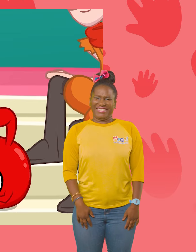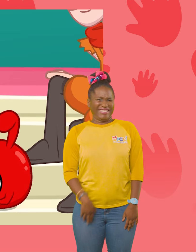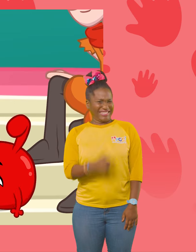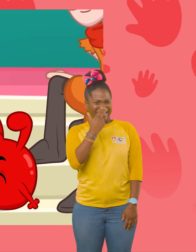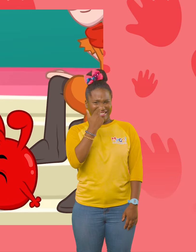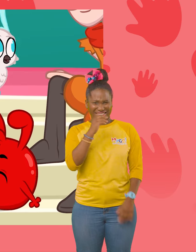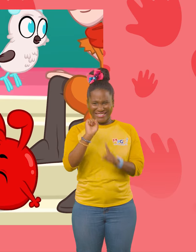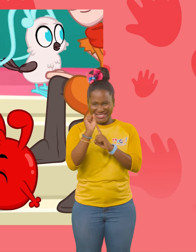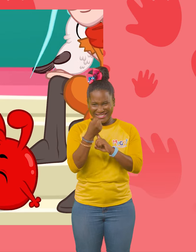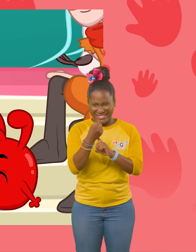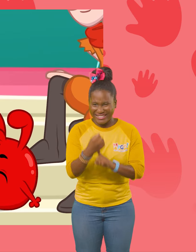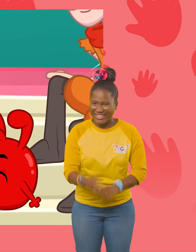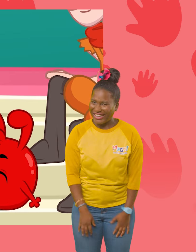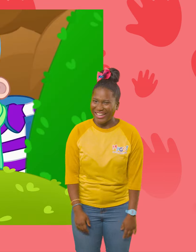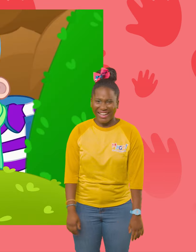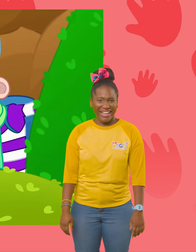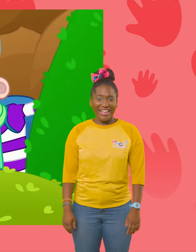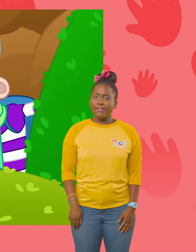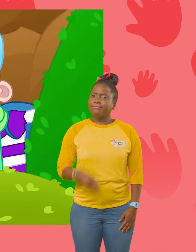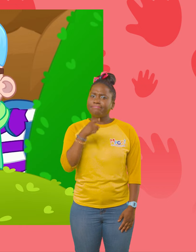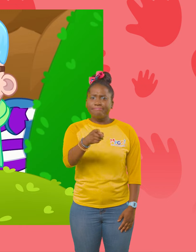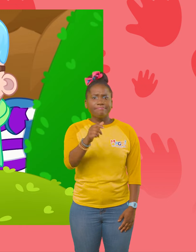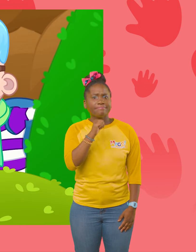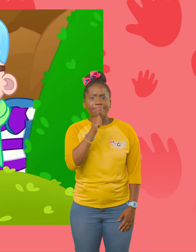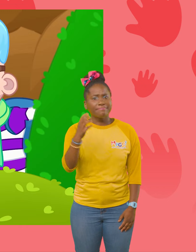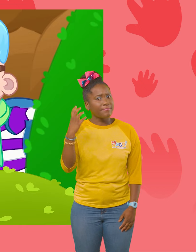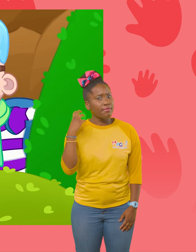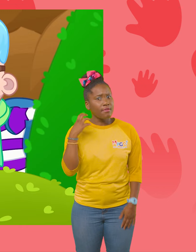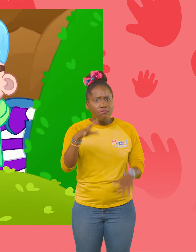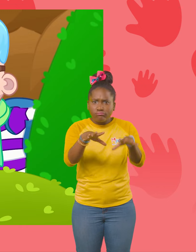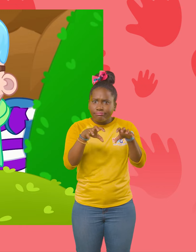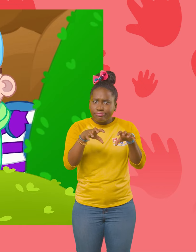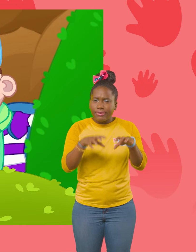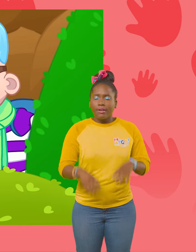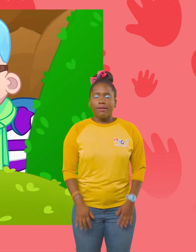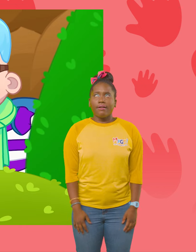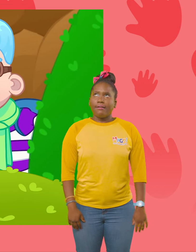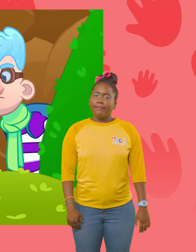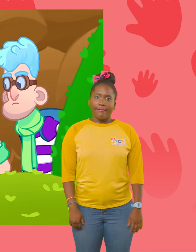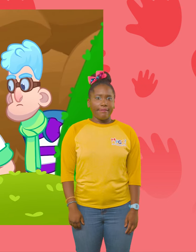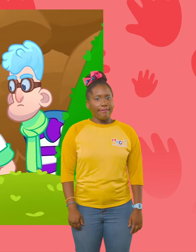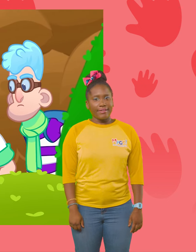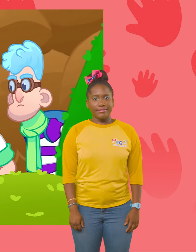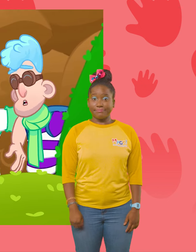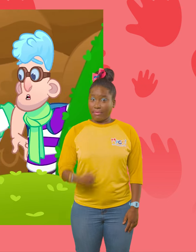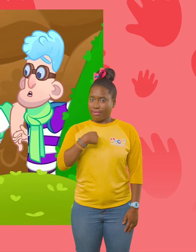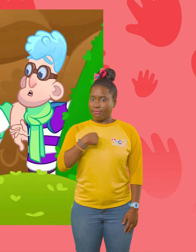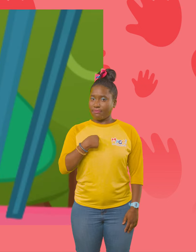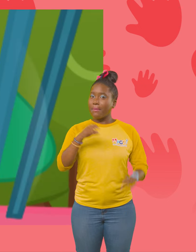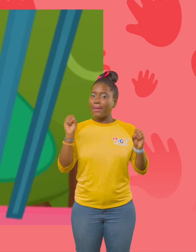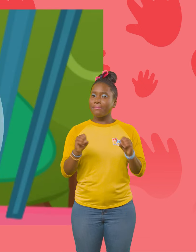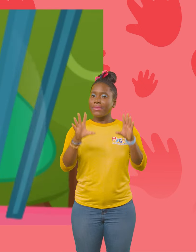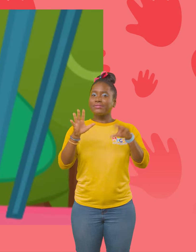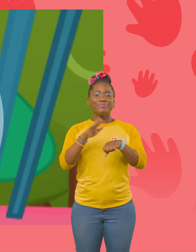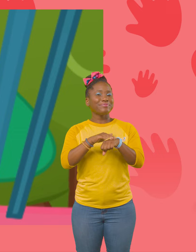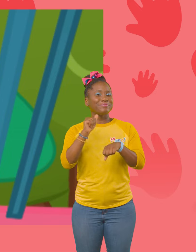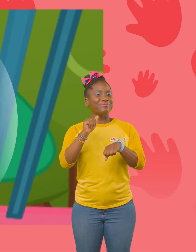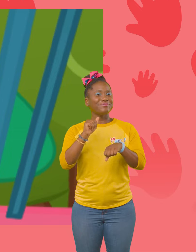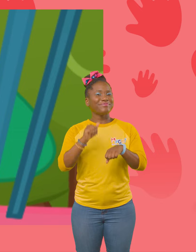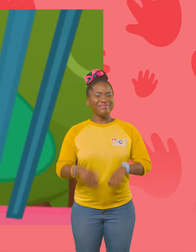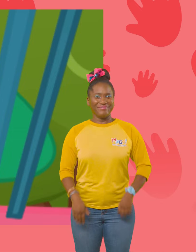It was so funny. That's not Police Officer Freeze, Yorn. I am a